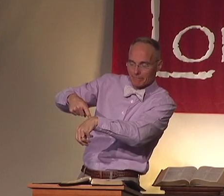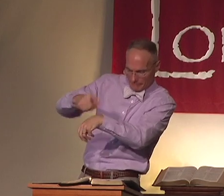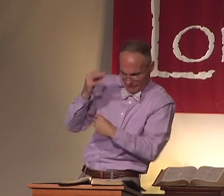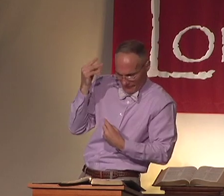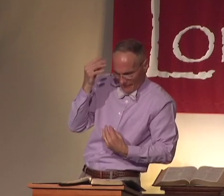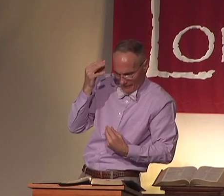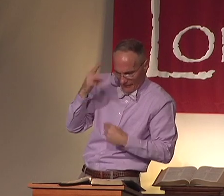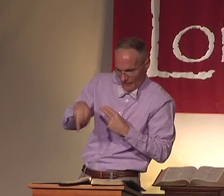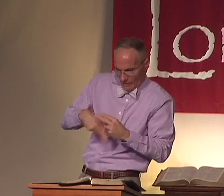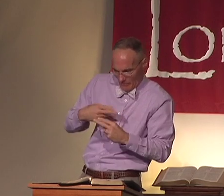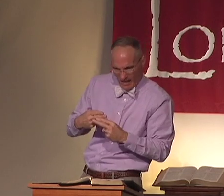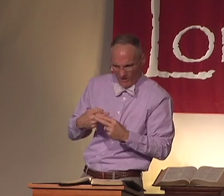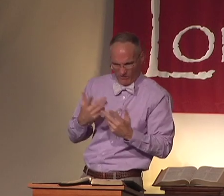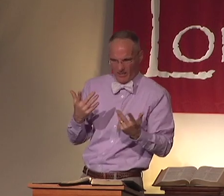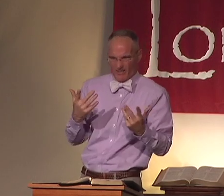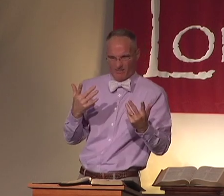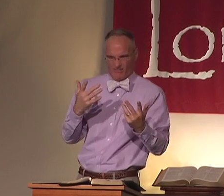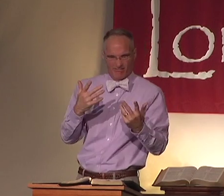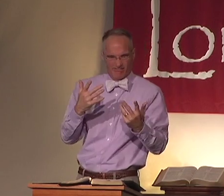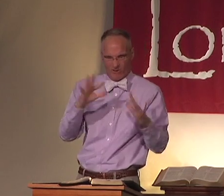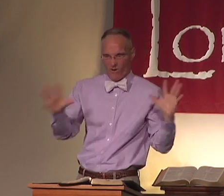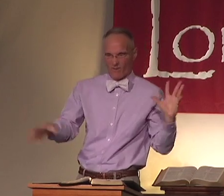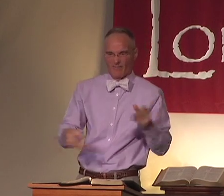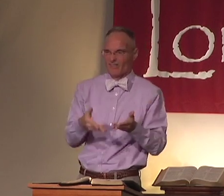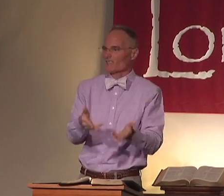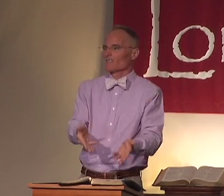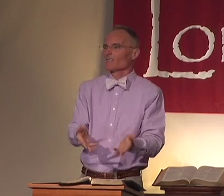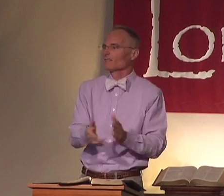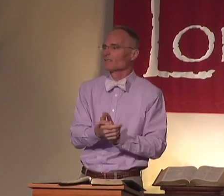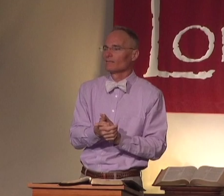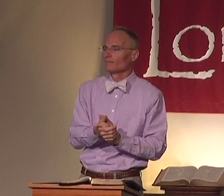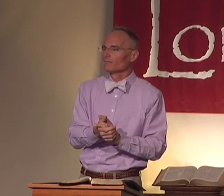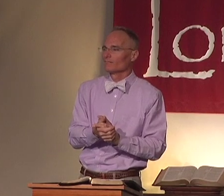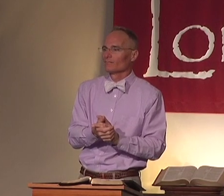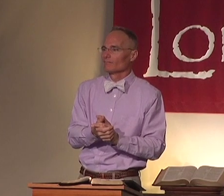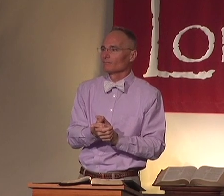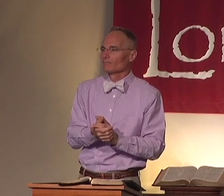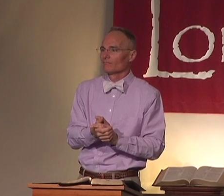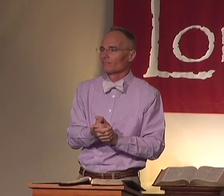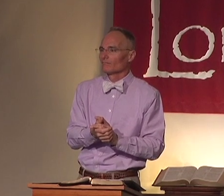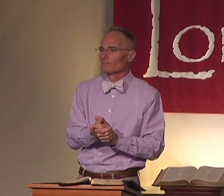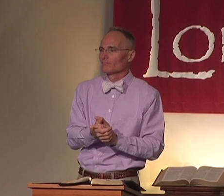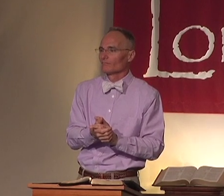time to think about this. All of this.